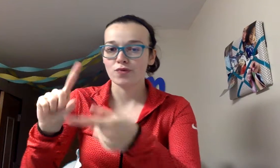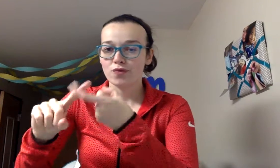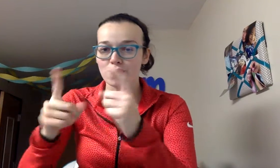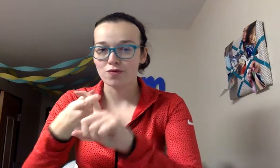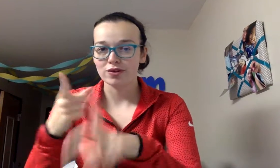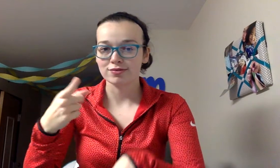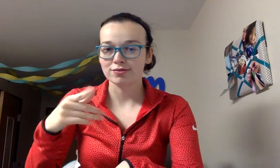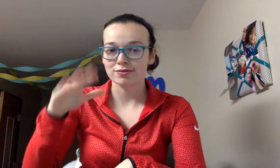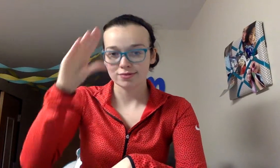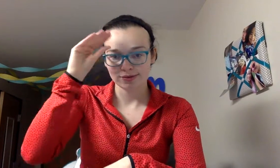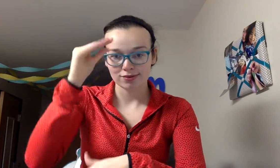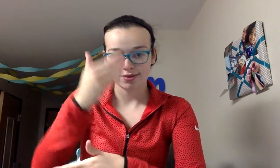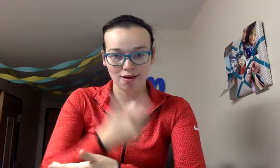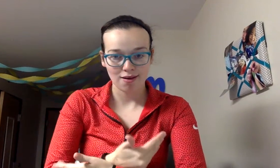helps people."